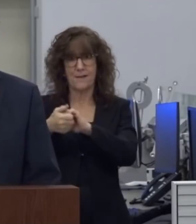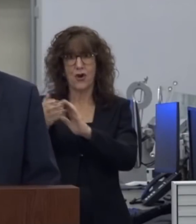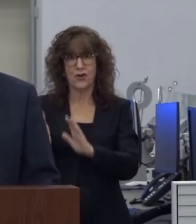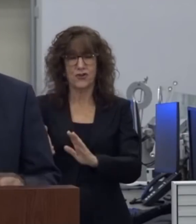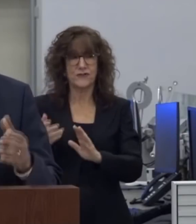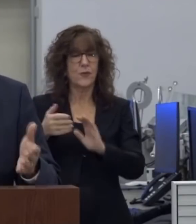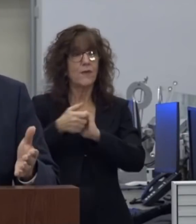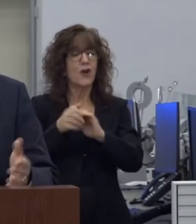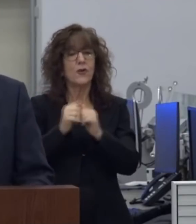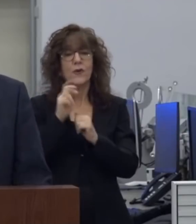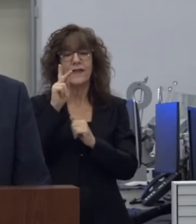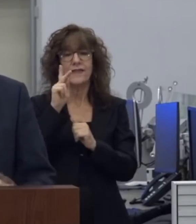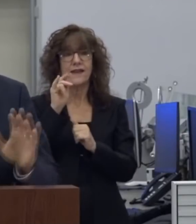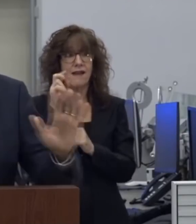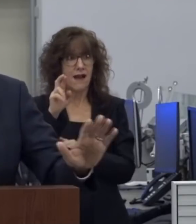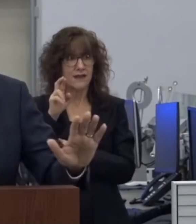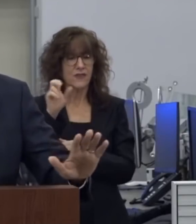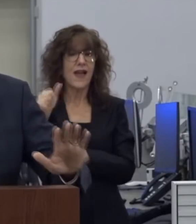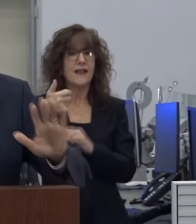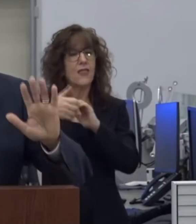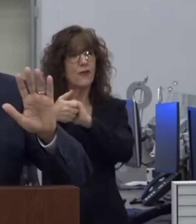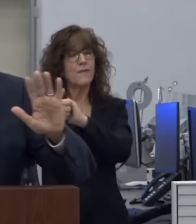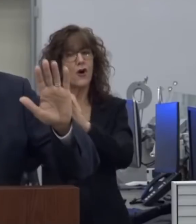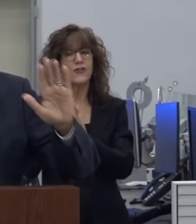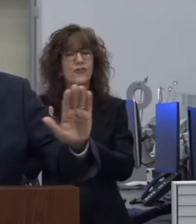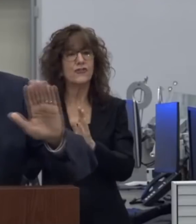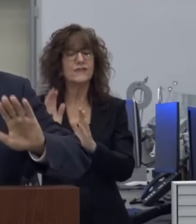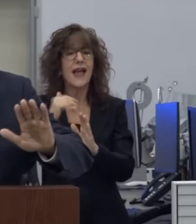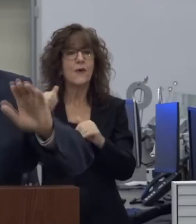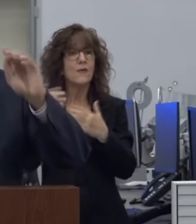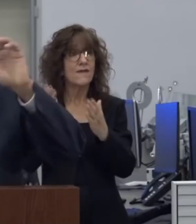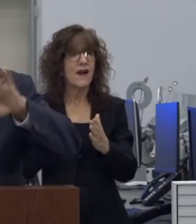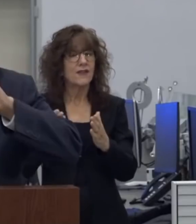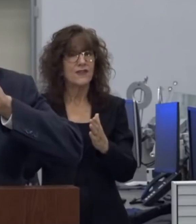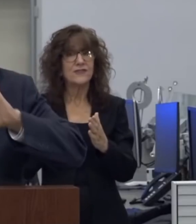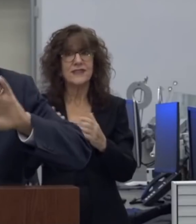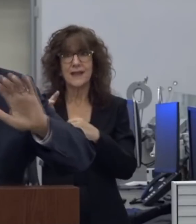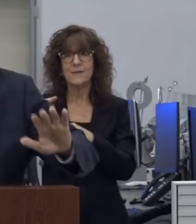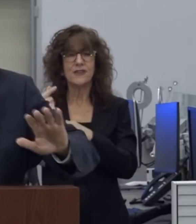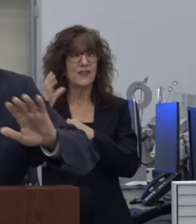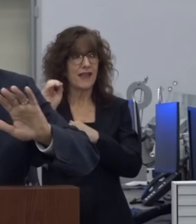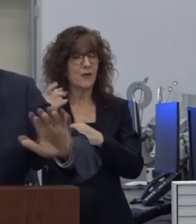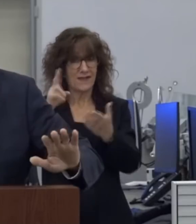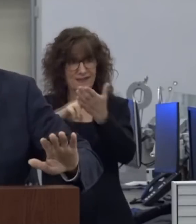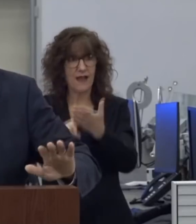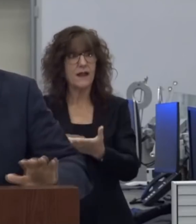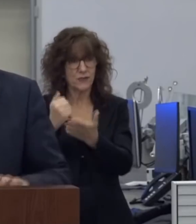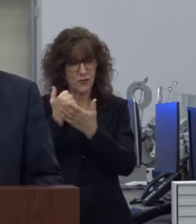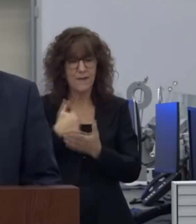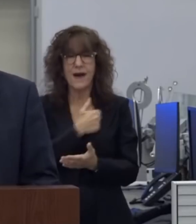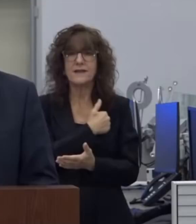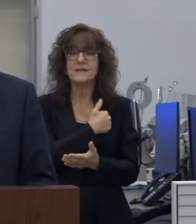partnering also with Kaiser and with other partners. Our providers in the county are signing up as we speak to help us.